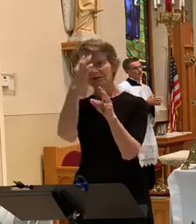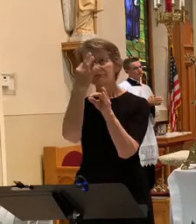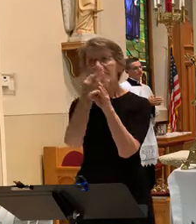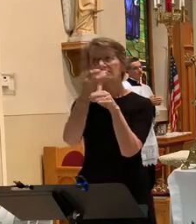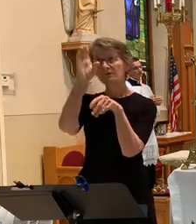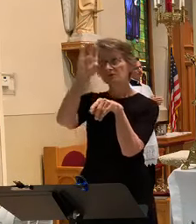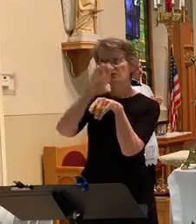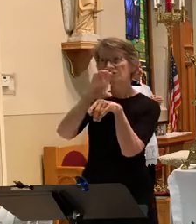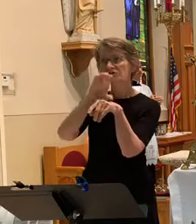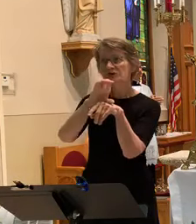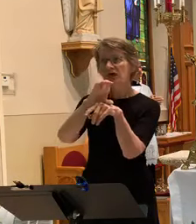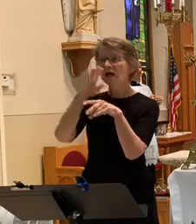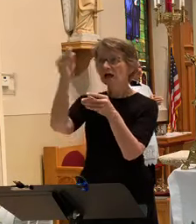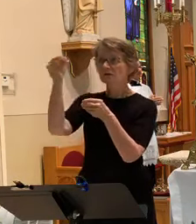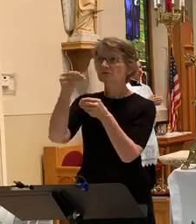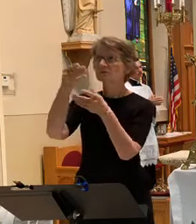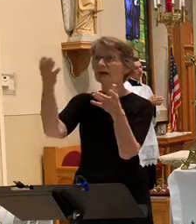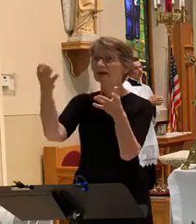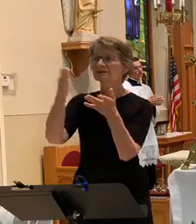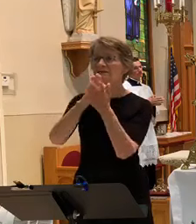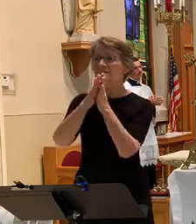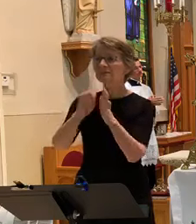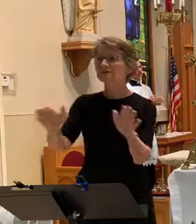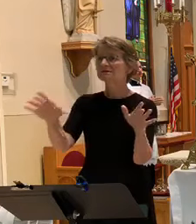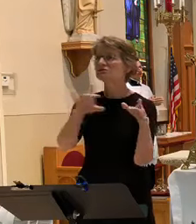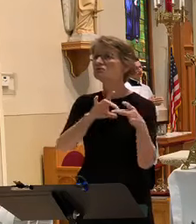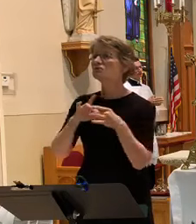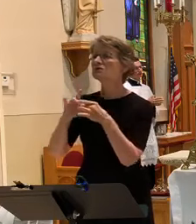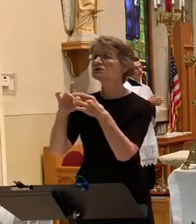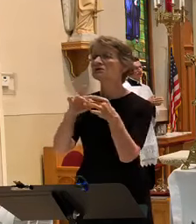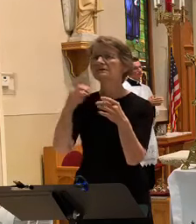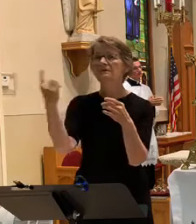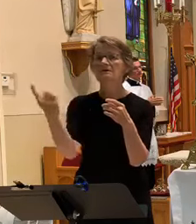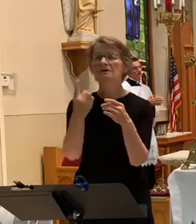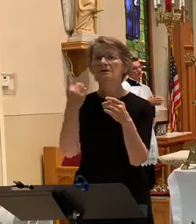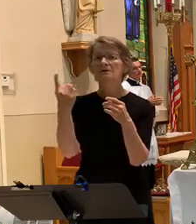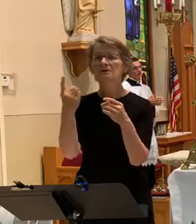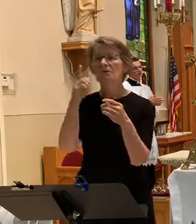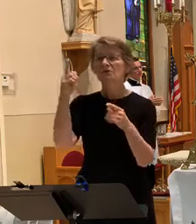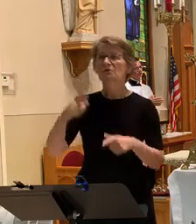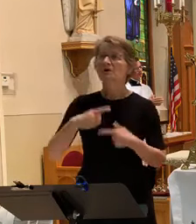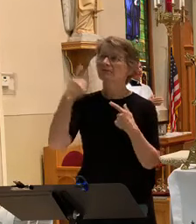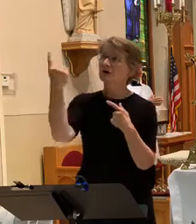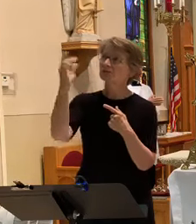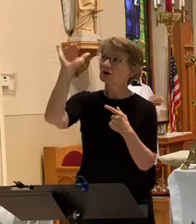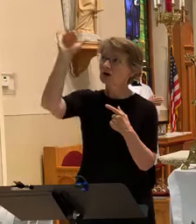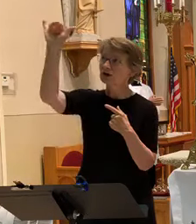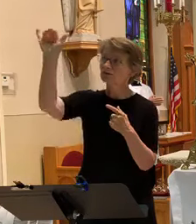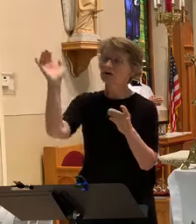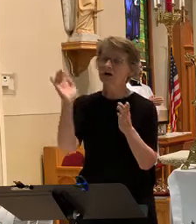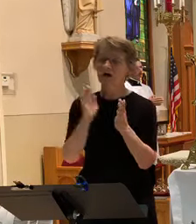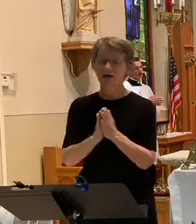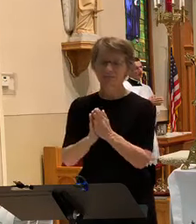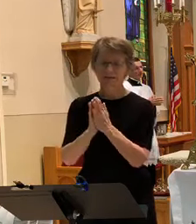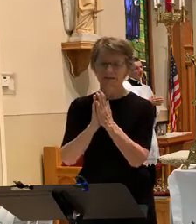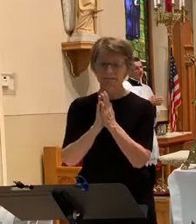of your church, and graciously grant her peace and unity in accordance with your will, who live and reign forever and